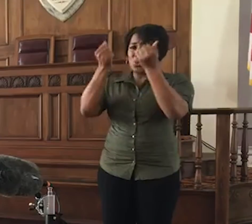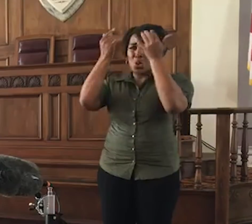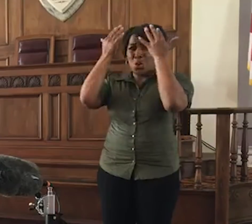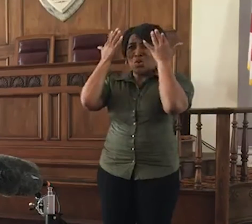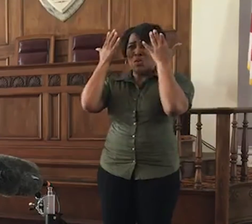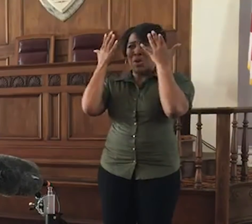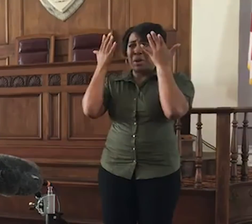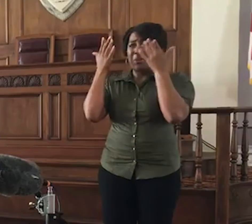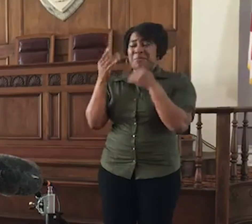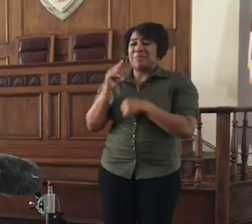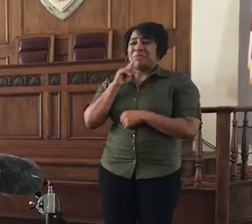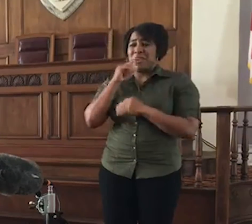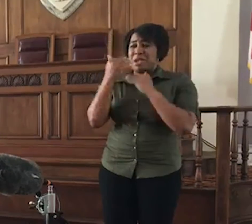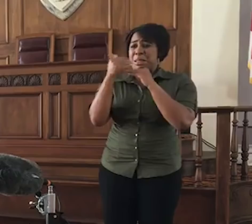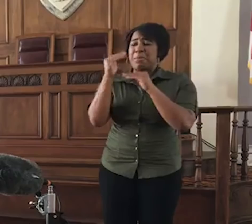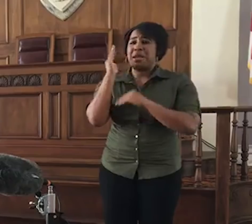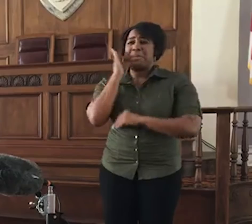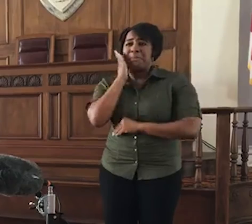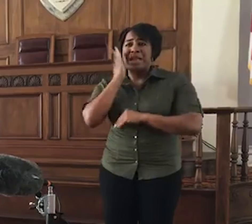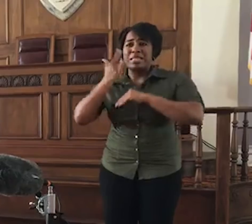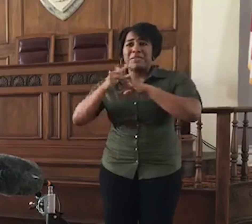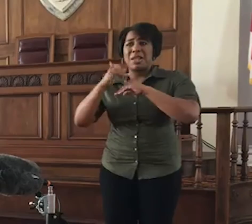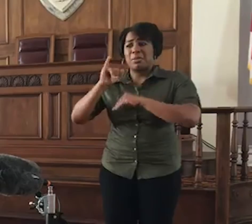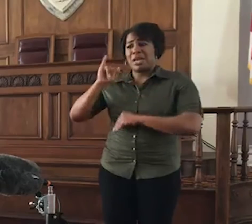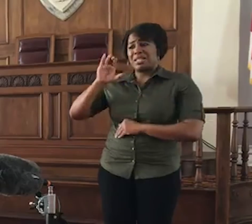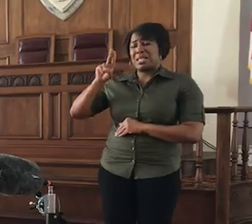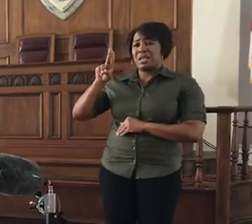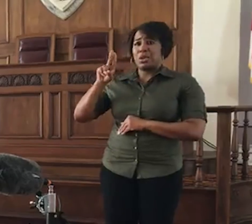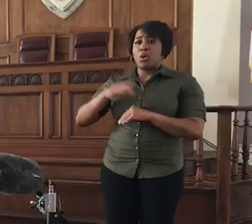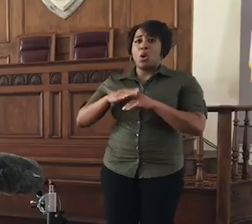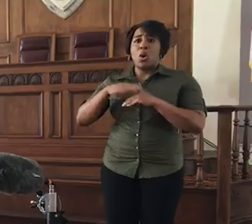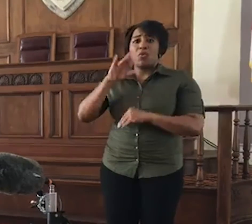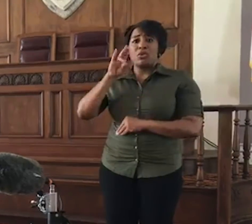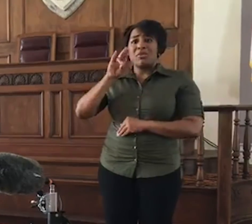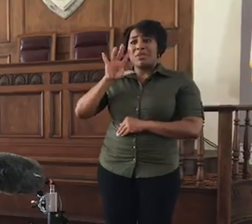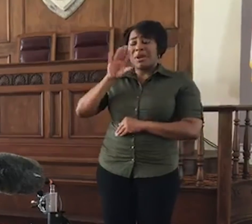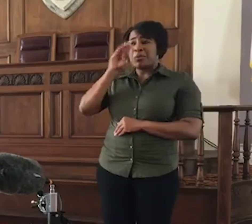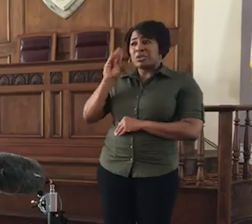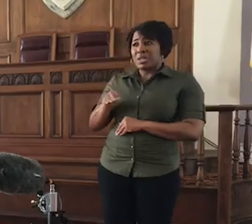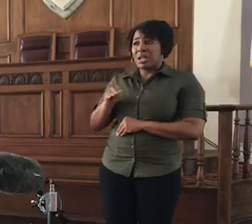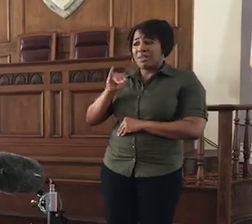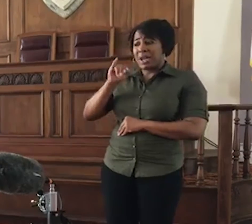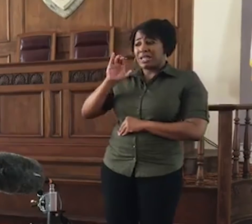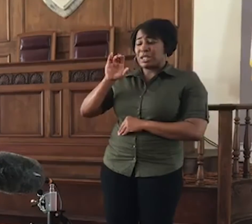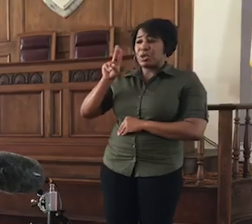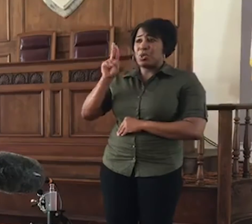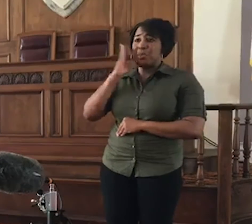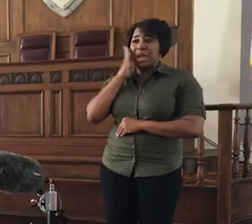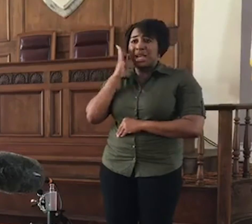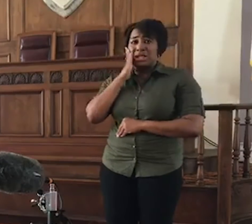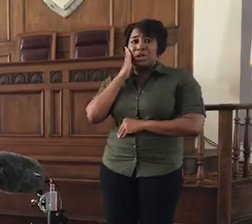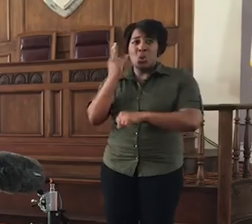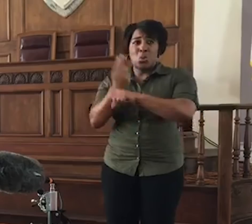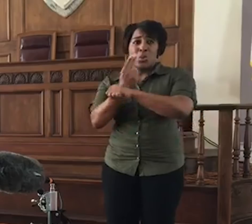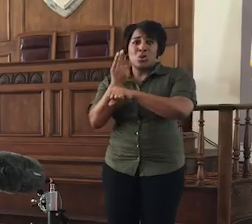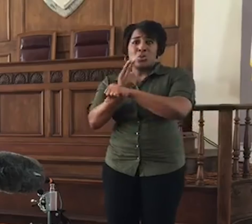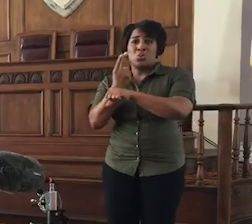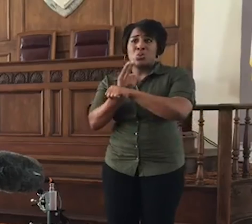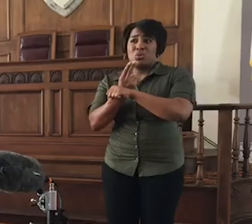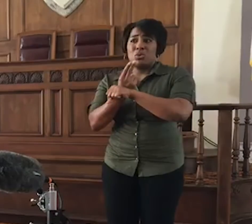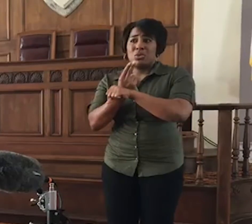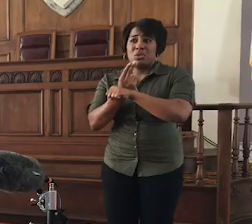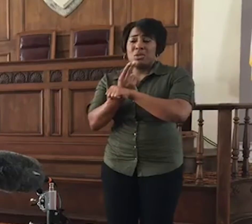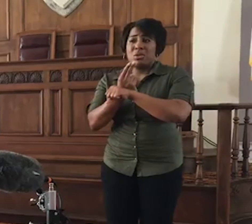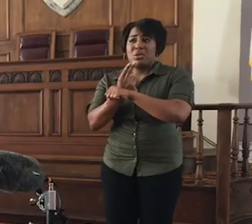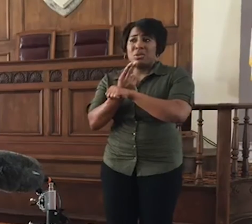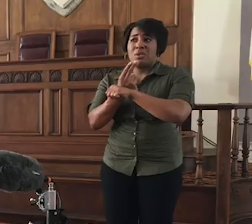week, 87% of our ICU beds statewide were occupied. Folks,